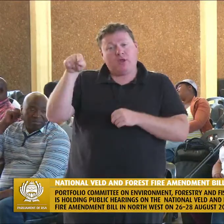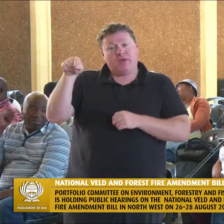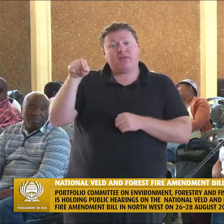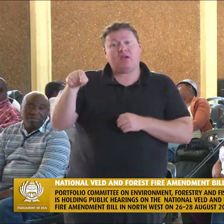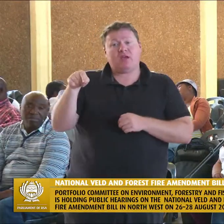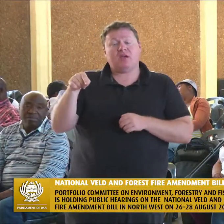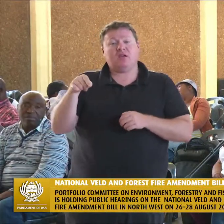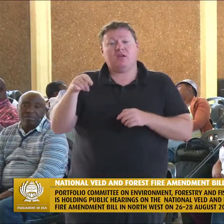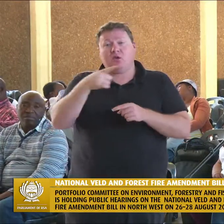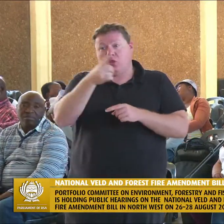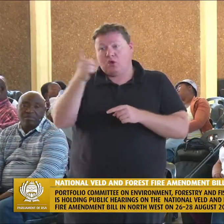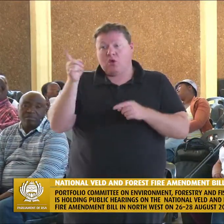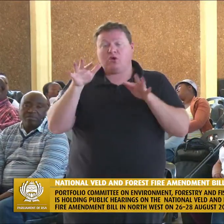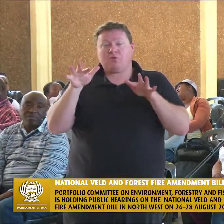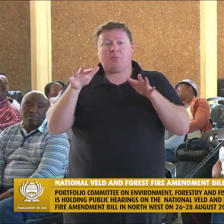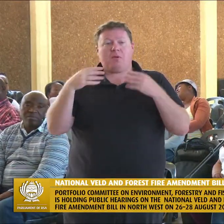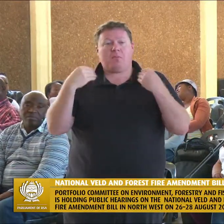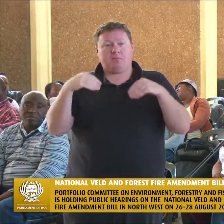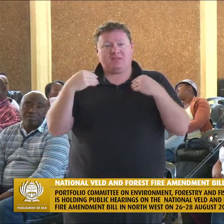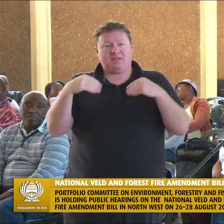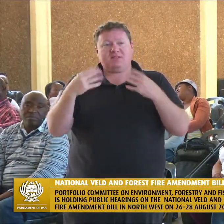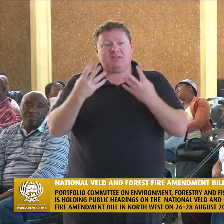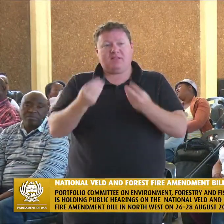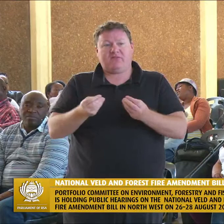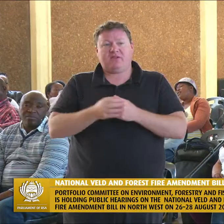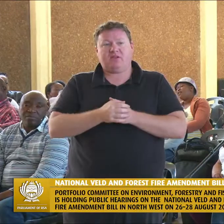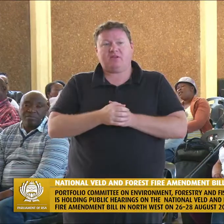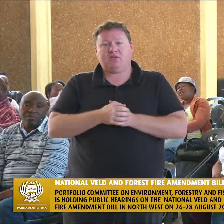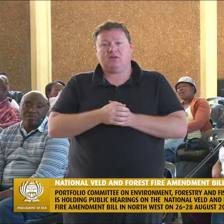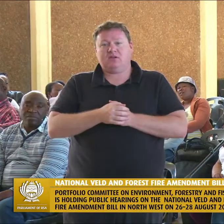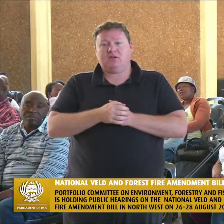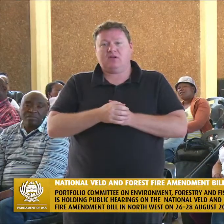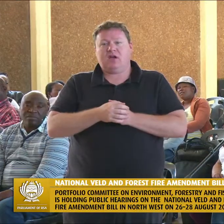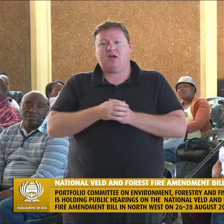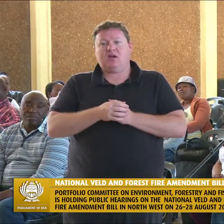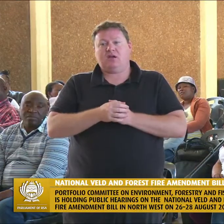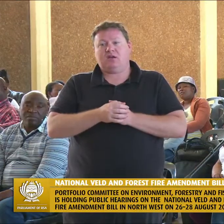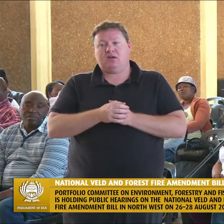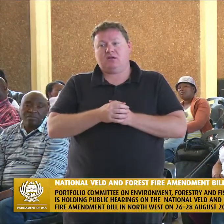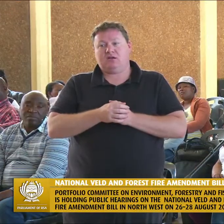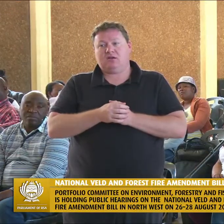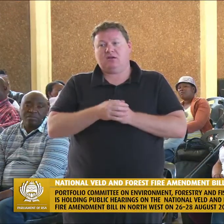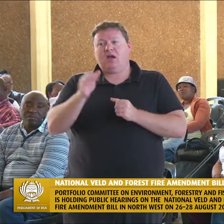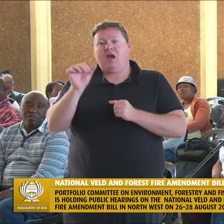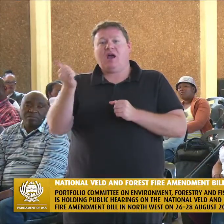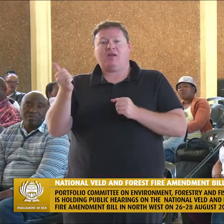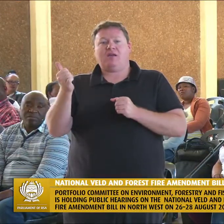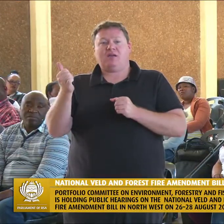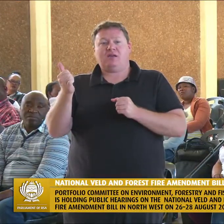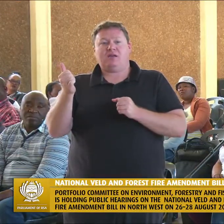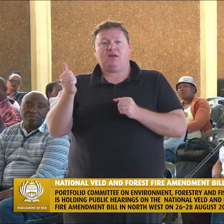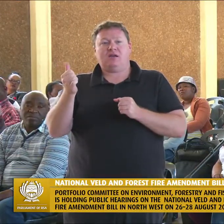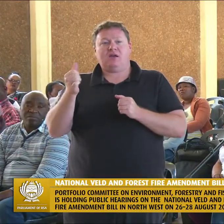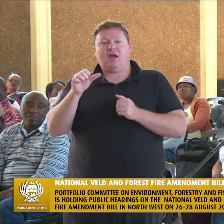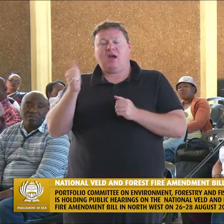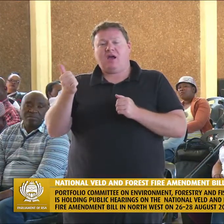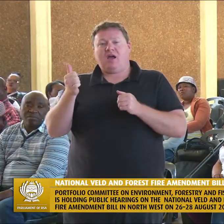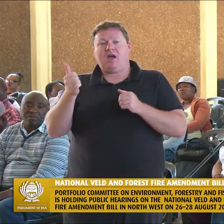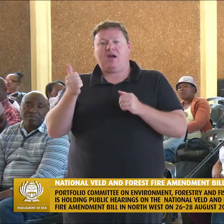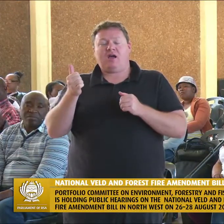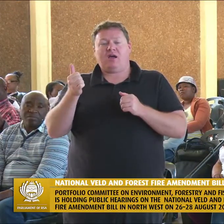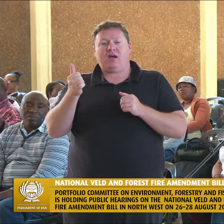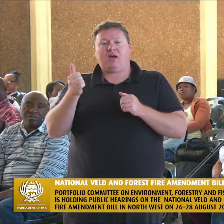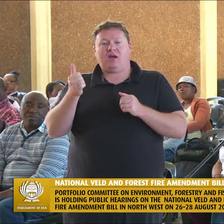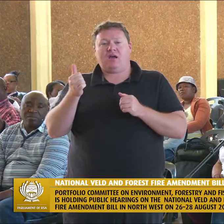those people have that thinking that they are not uh affected is the area of the business